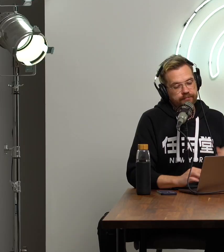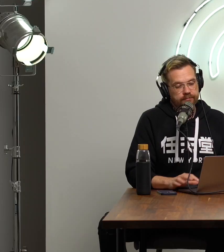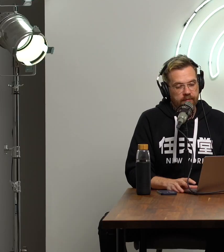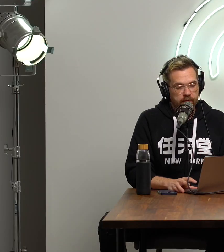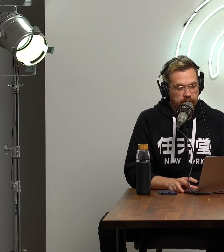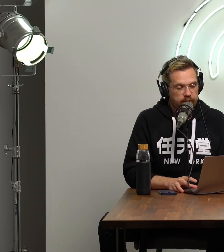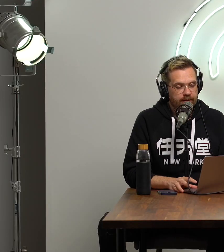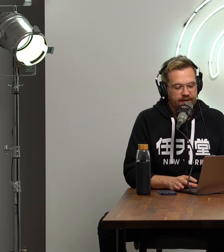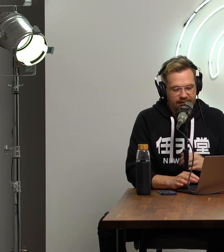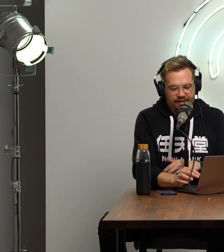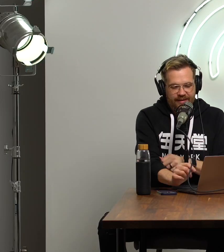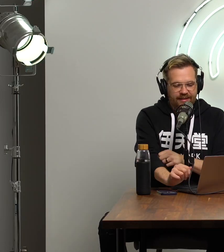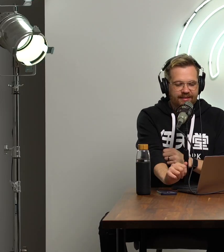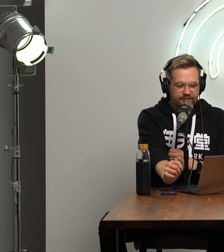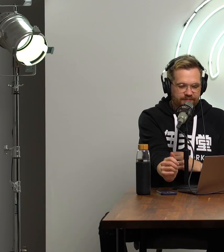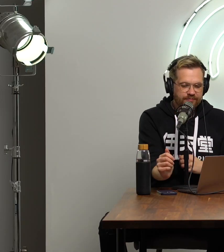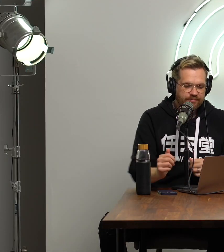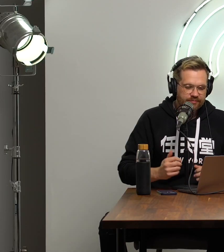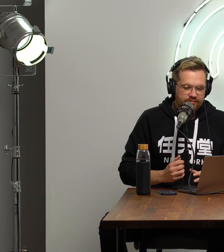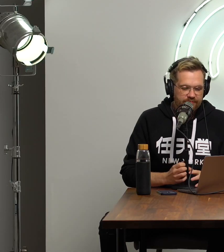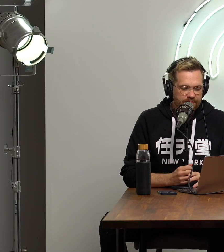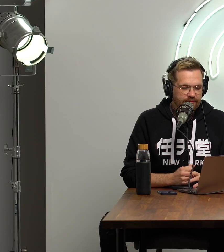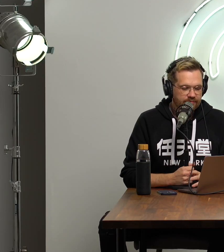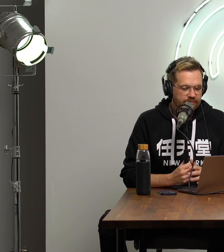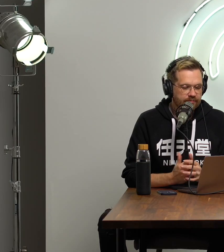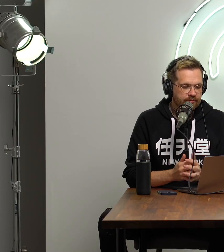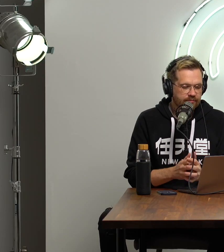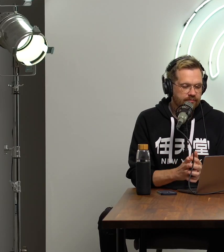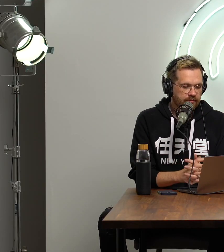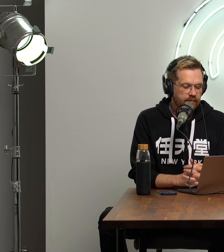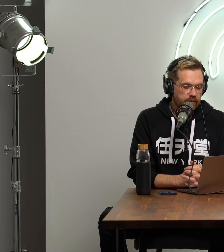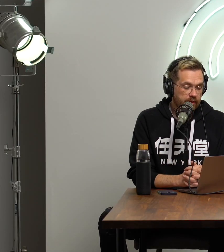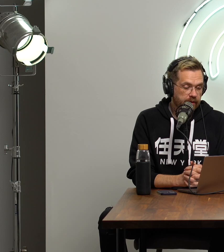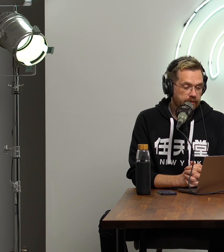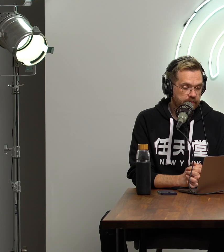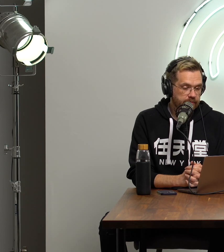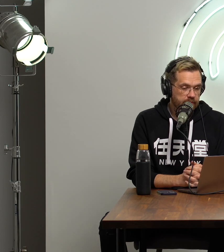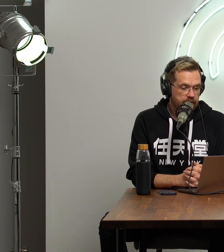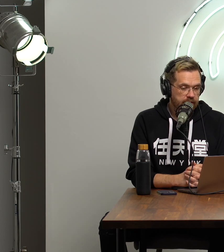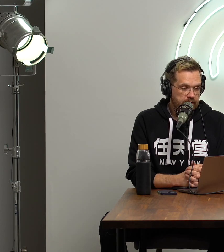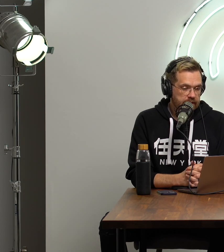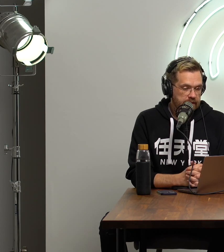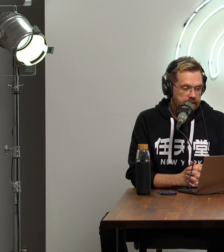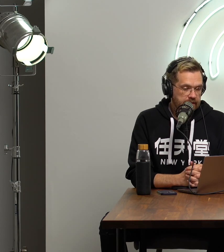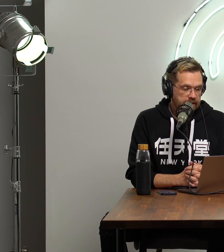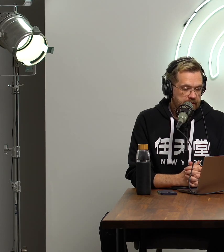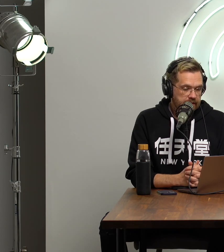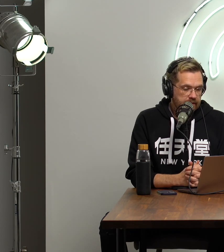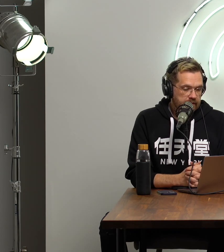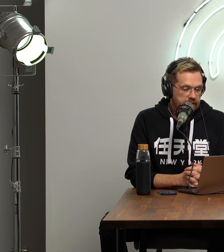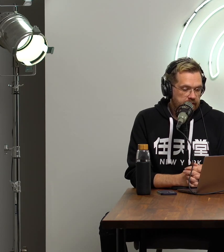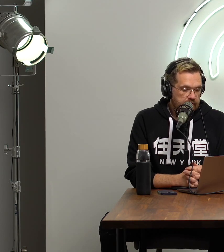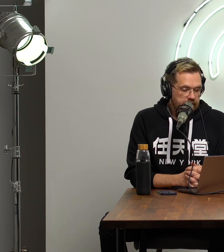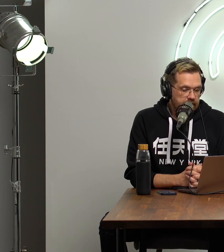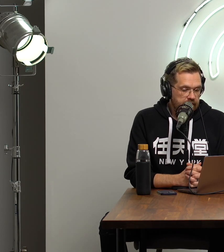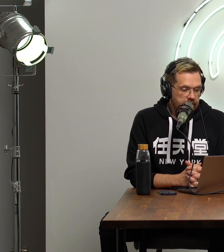if we've not seen it but i'm going off this voicemail there we go the rings of power it's what's the meaning of life and so